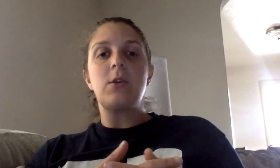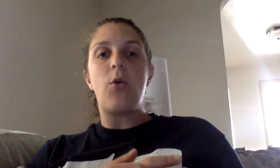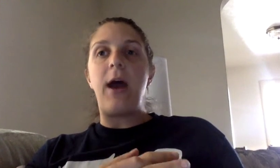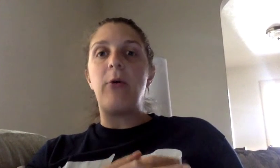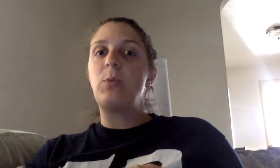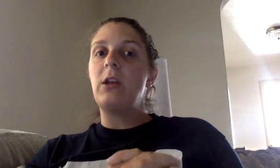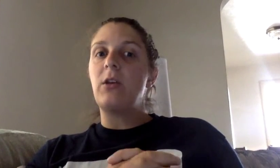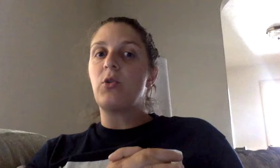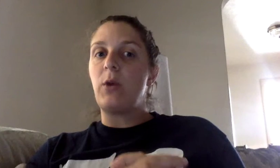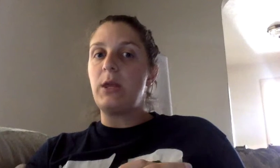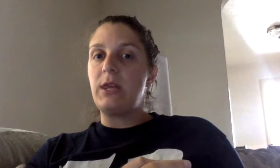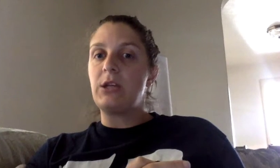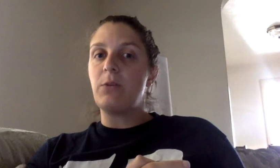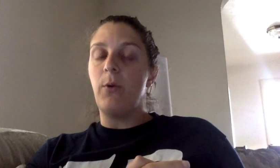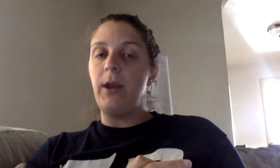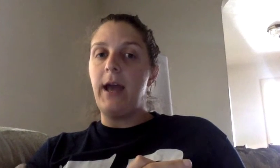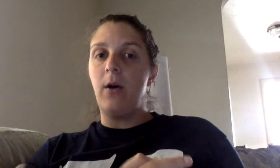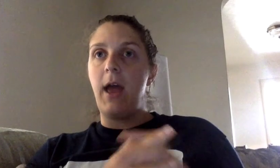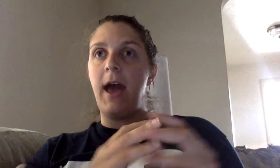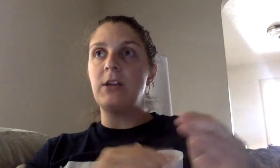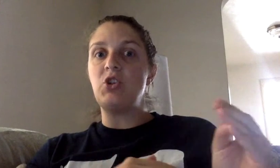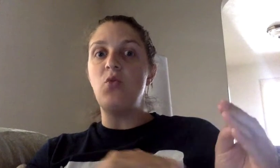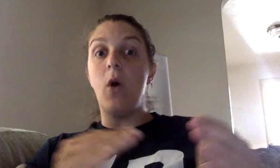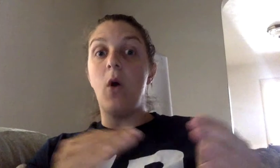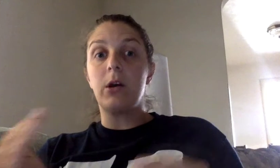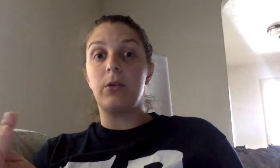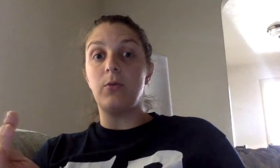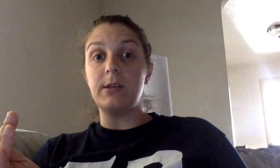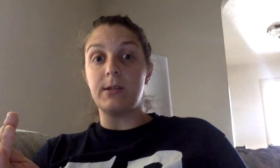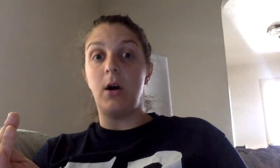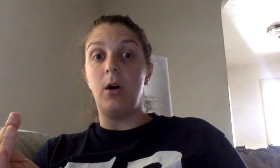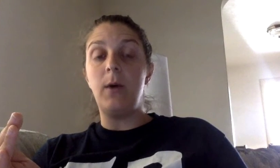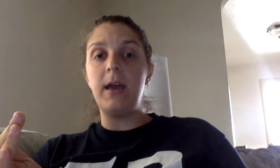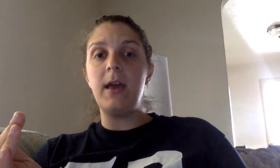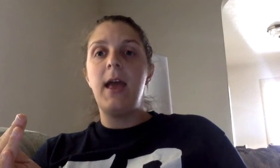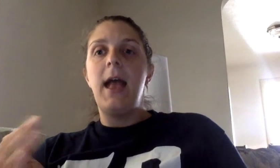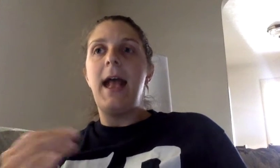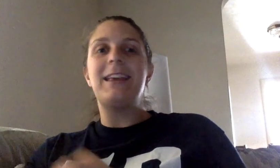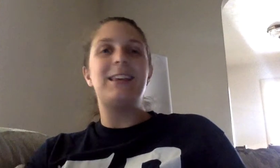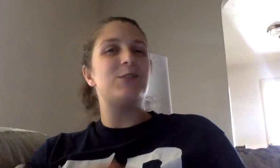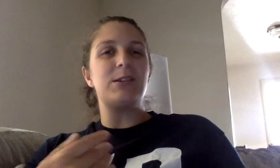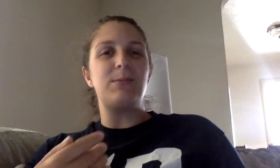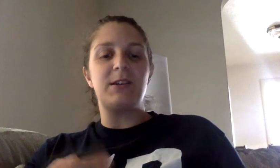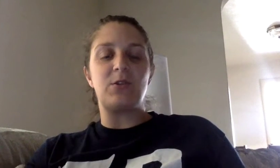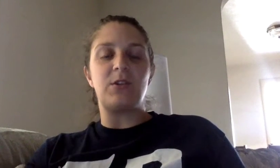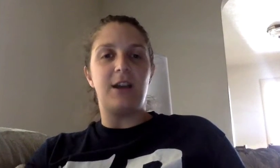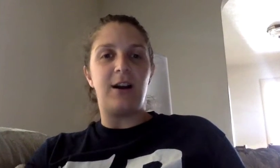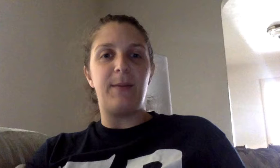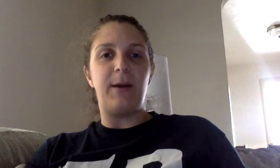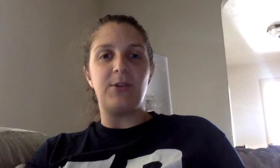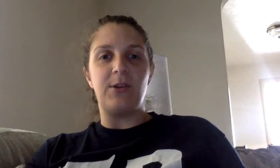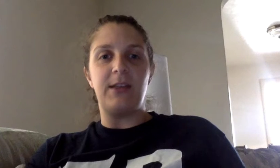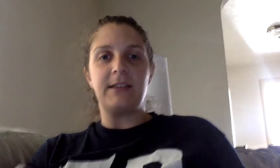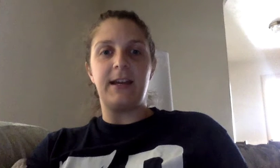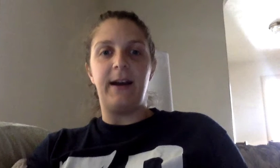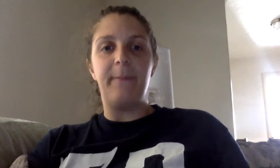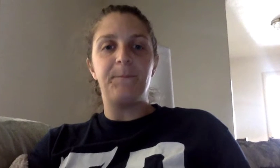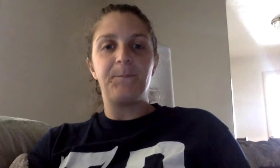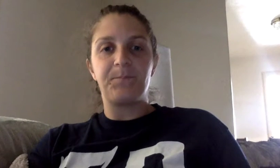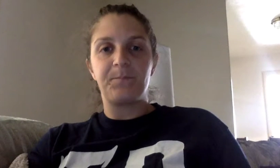that would be another great thing to point out as you walk through this hallway and gives you something to sort of talk about during that time.